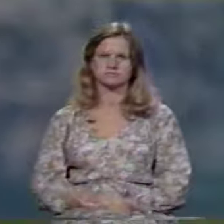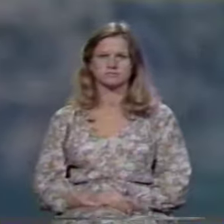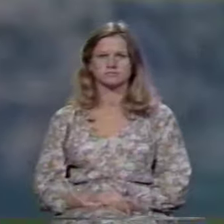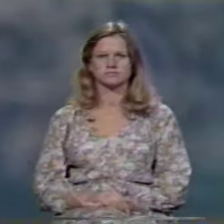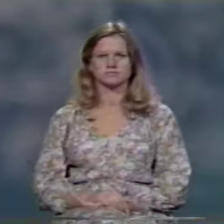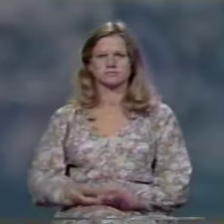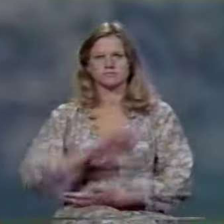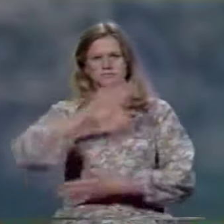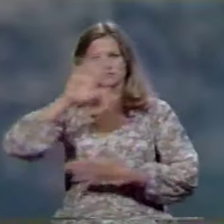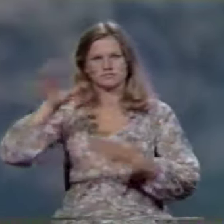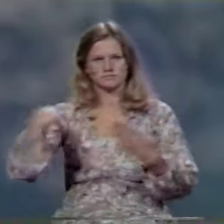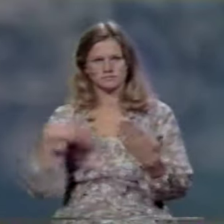all.